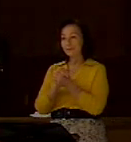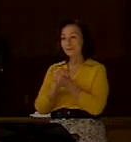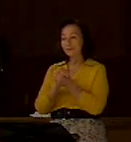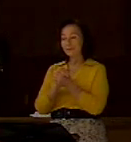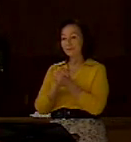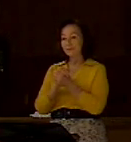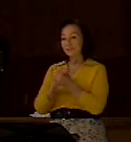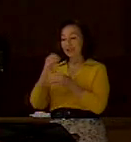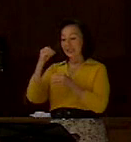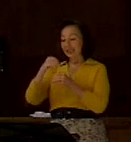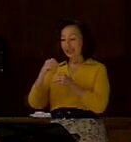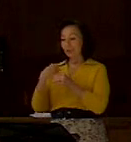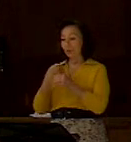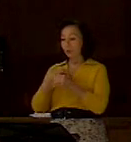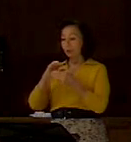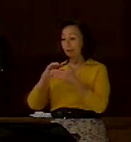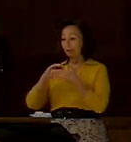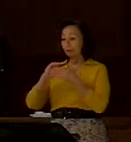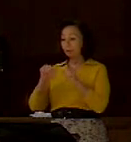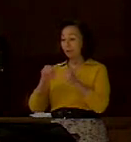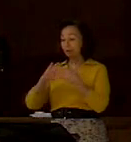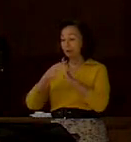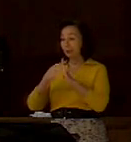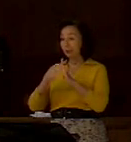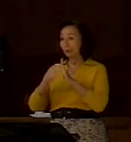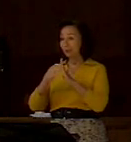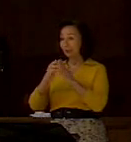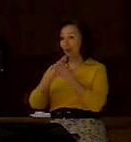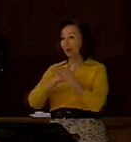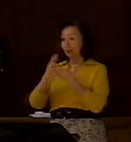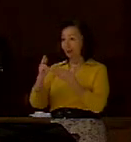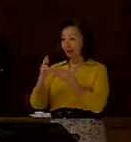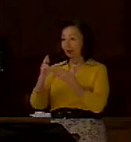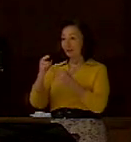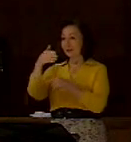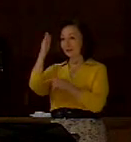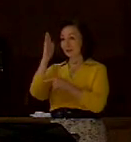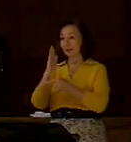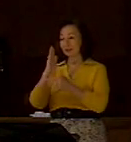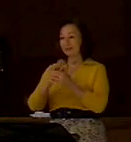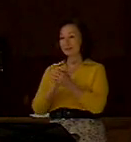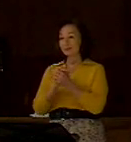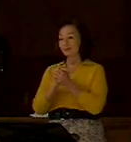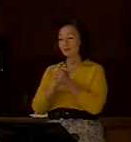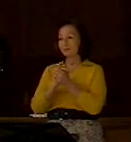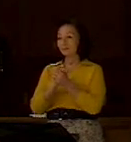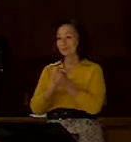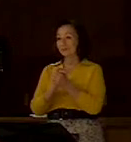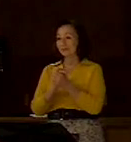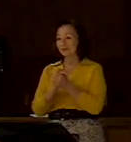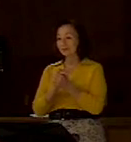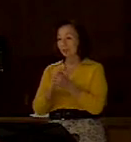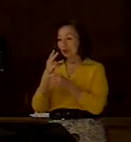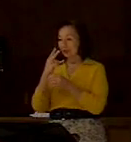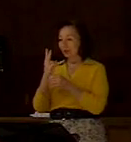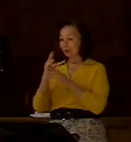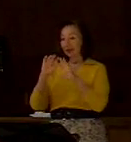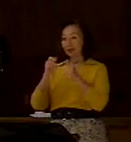so that in him we might become the righteousness of God. Look at how this is